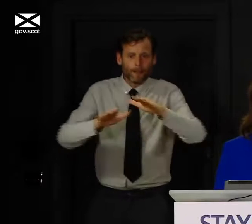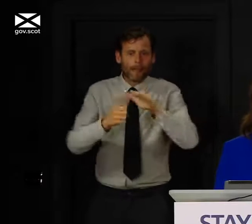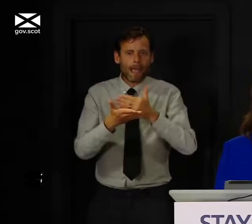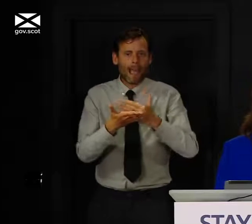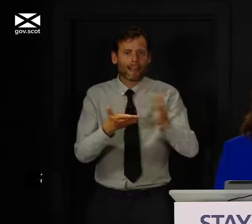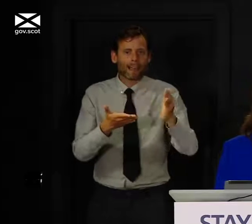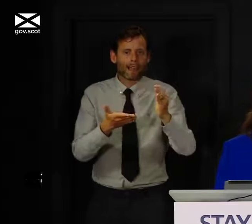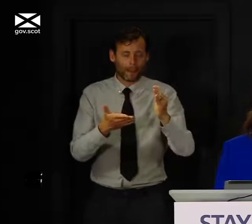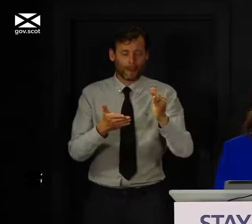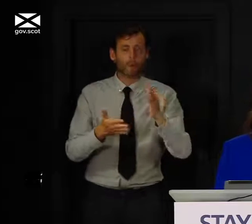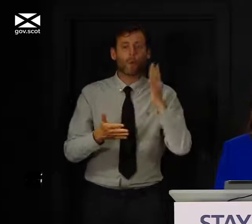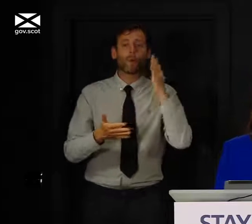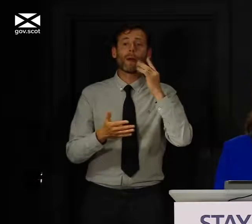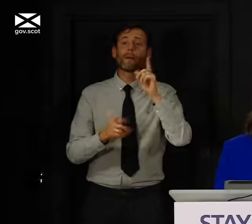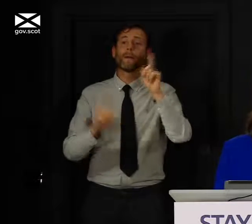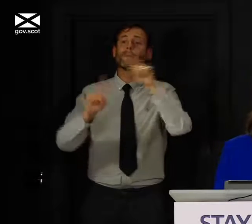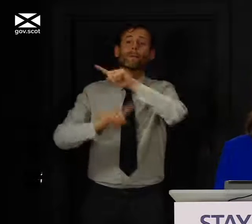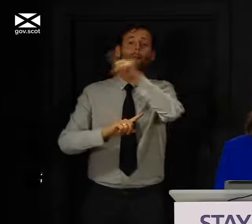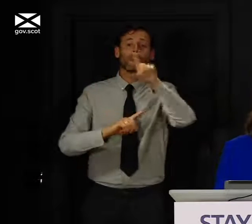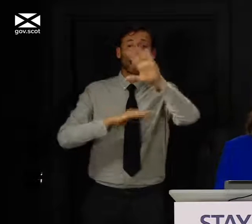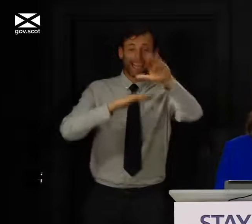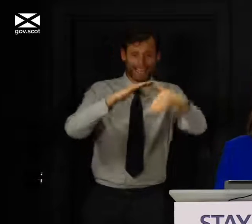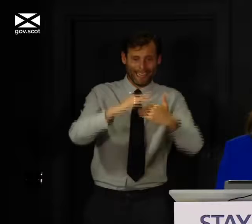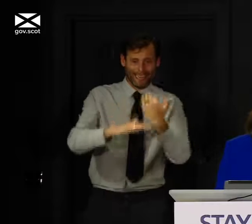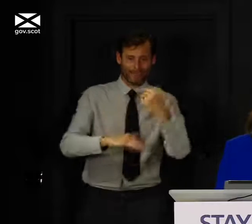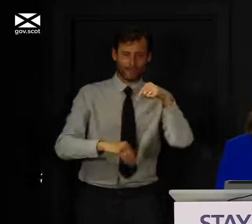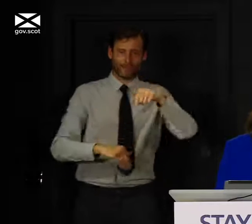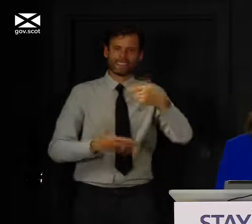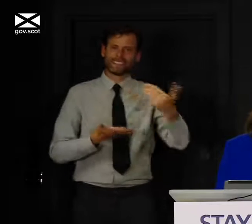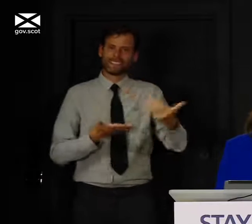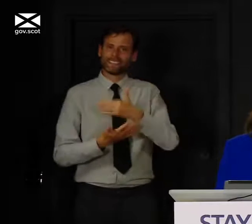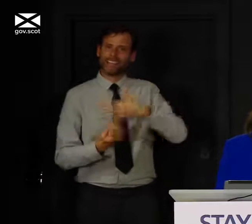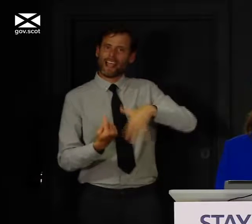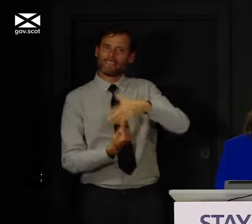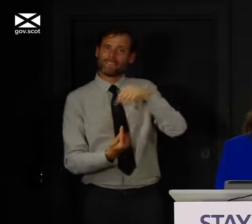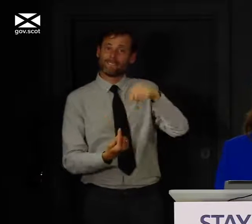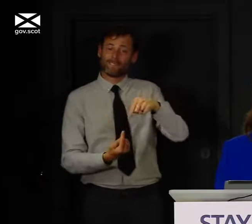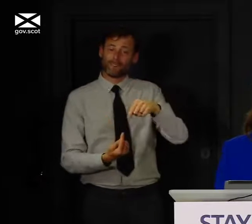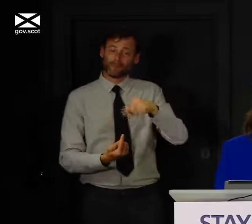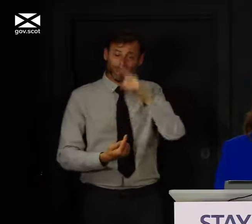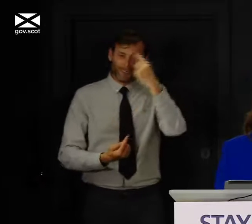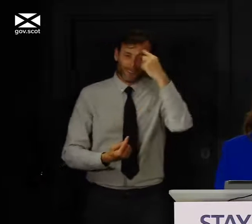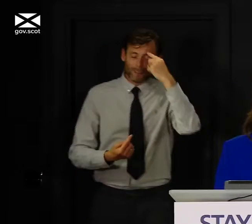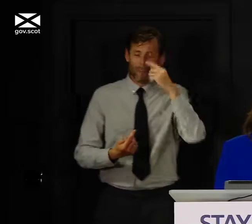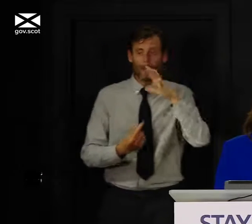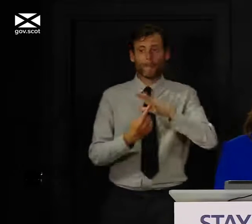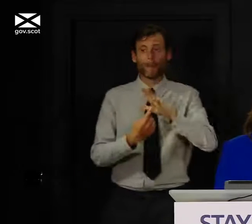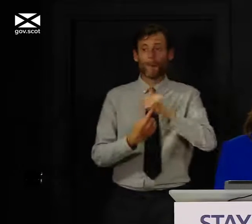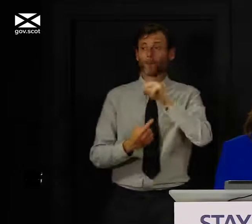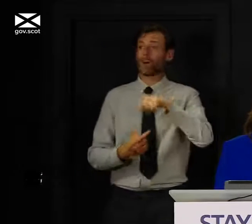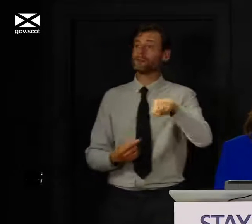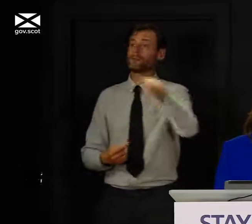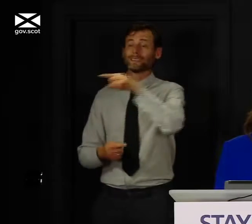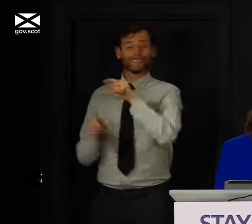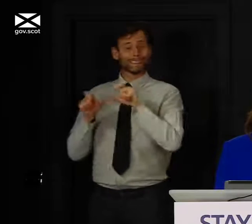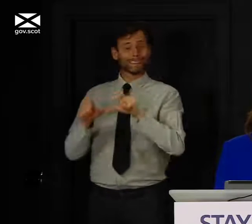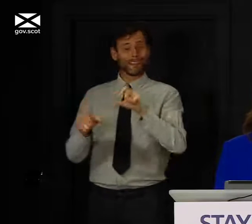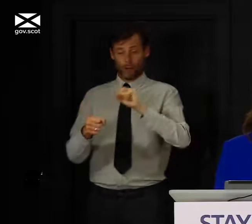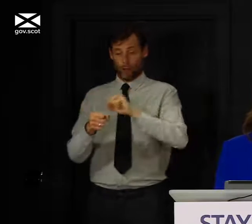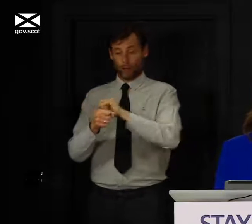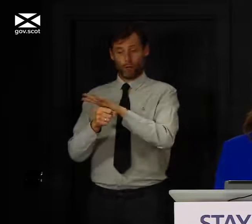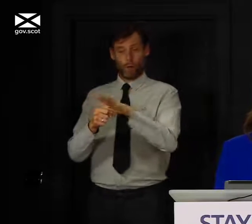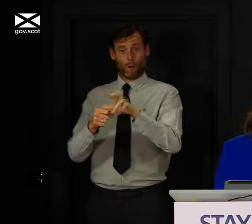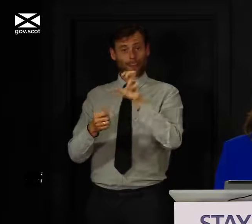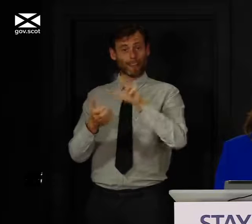doing that whilst we still have the virus, remember it hasn't gone away, whether or not in those certain clinical